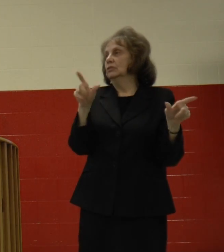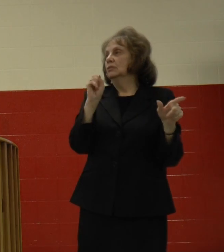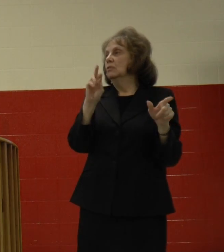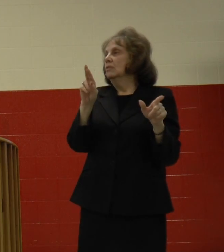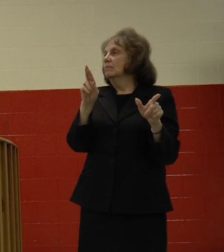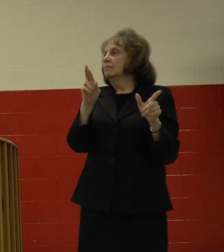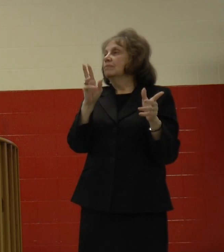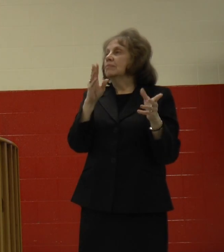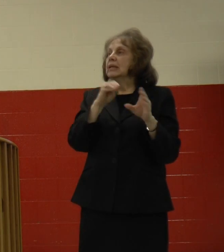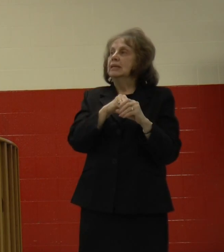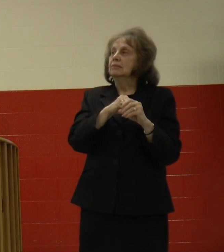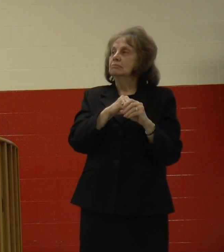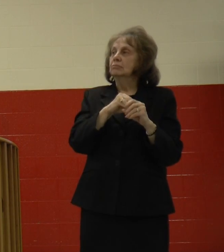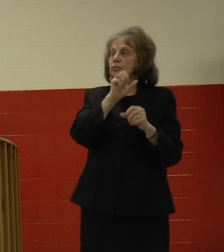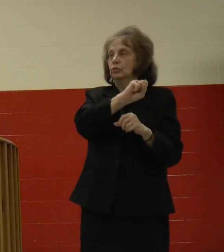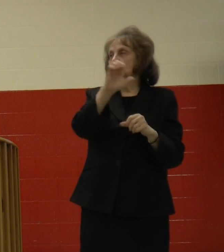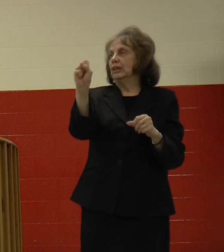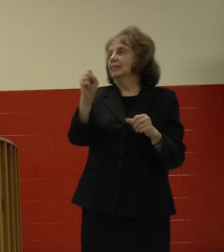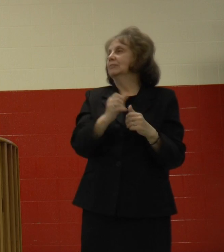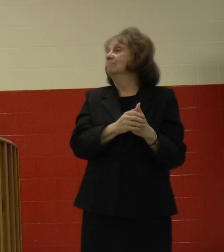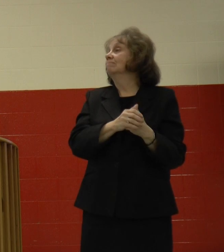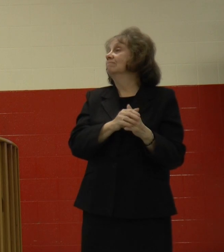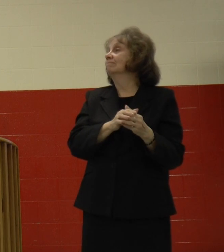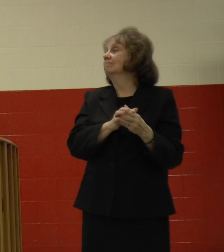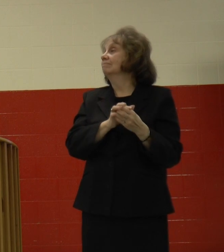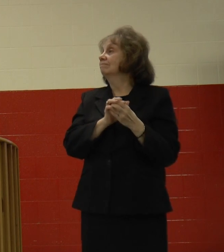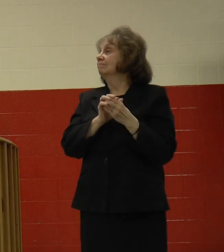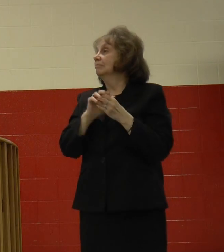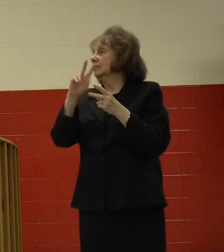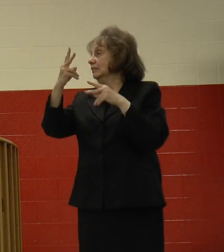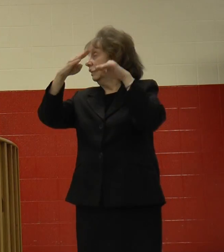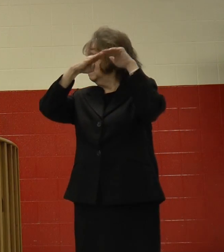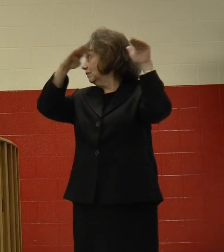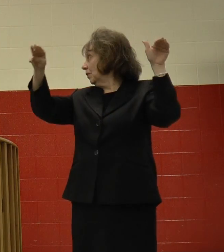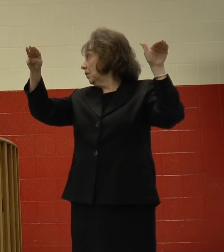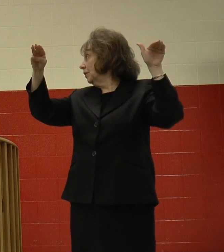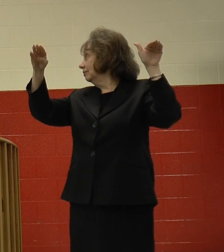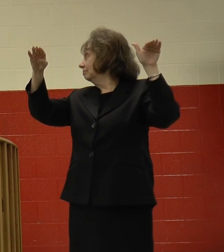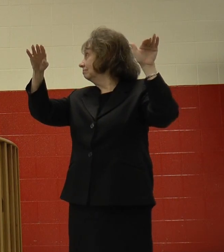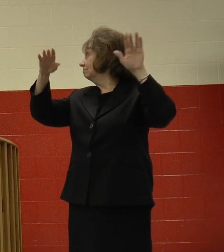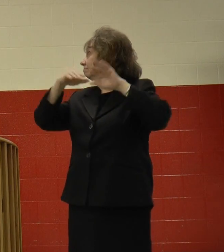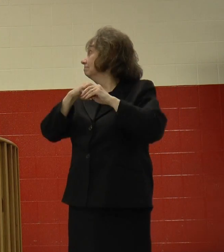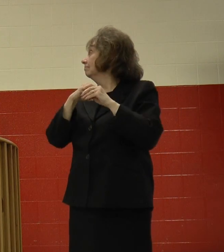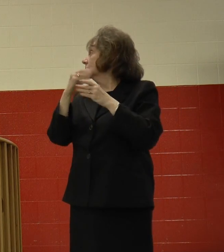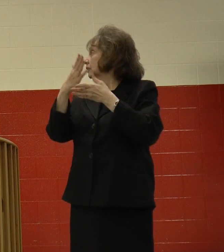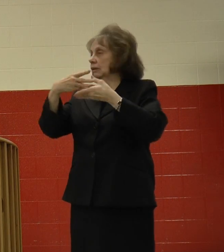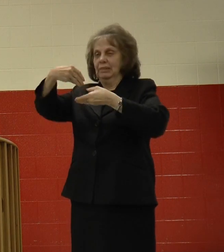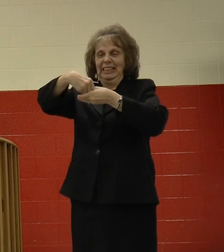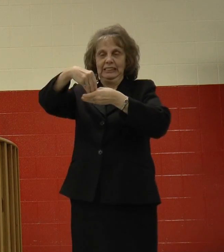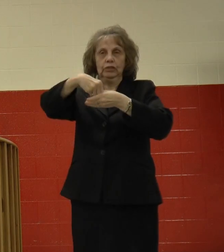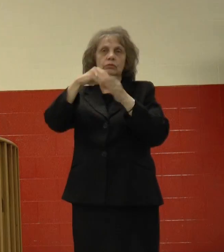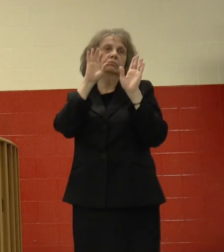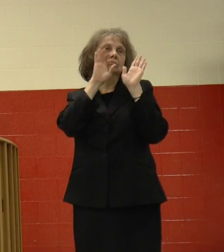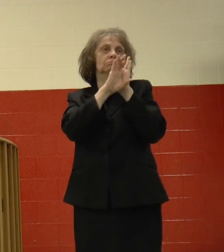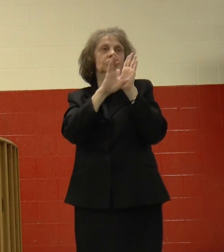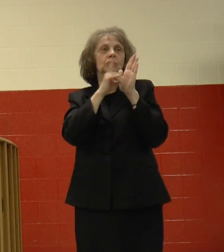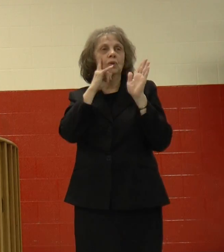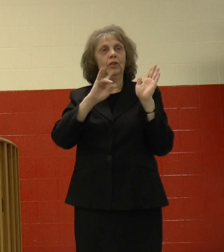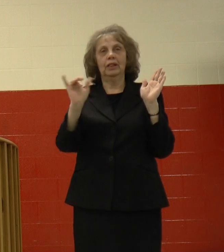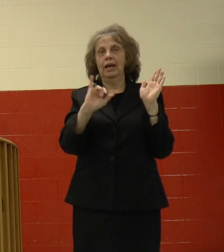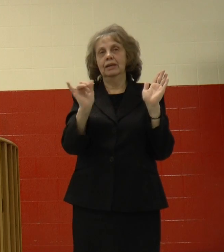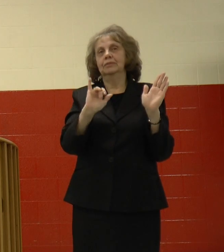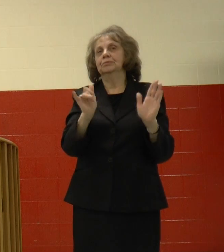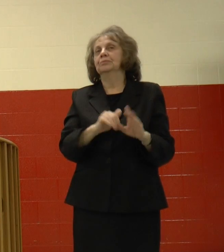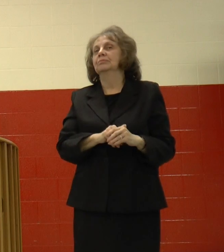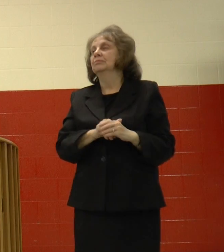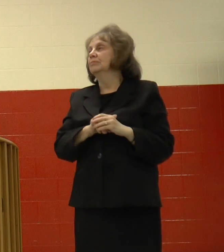and in social studies. Second floor, some interior renderings of what the facility will look